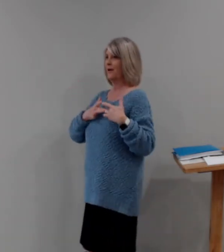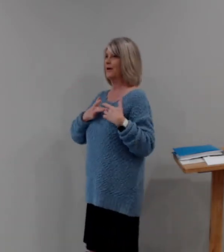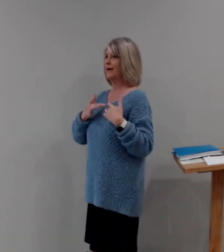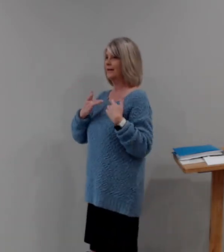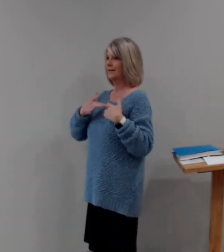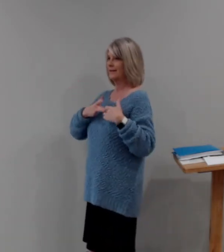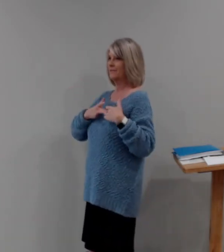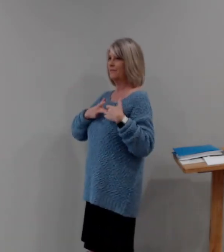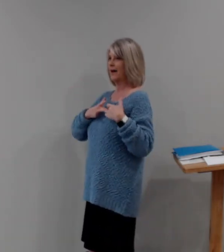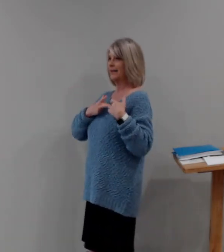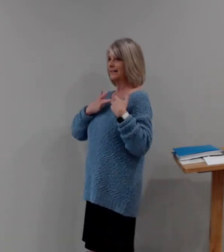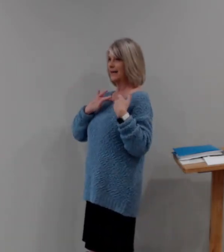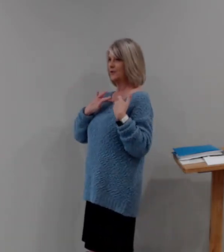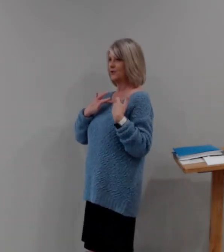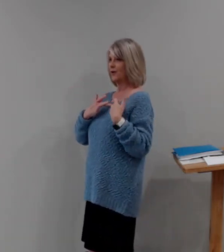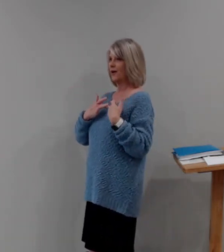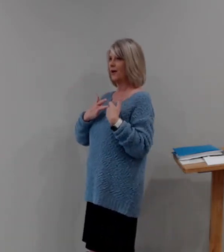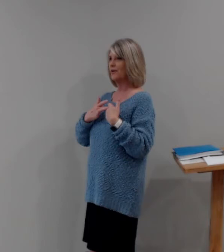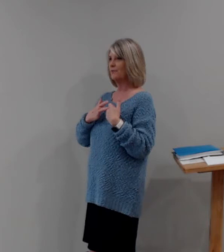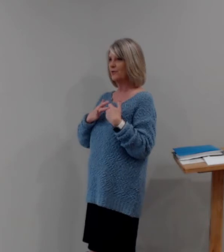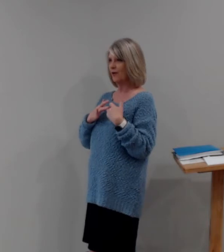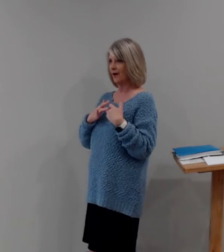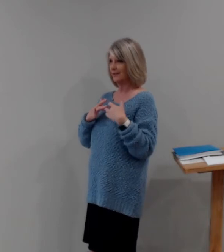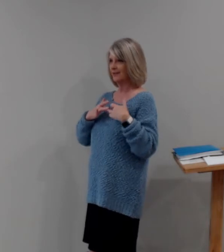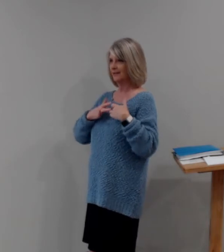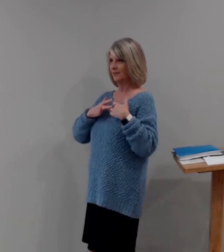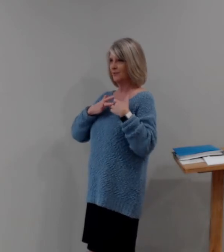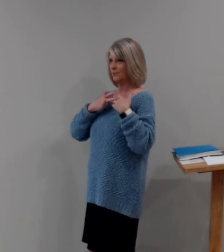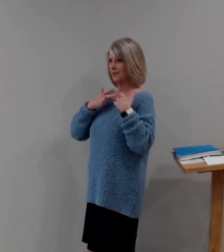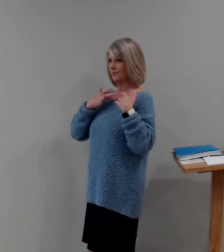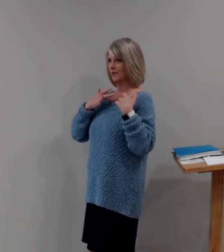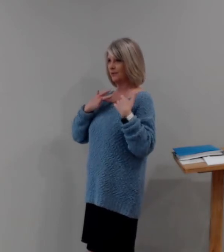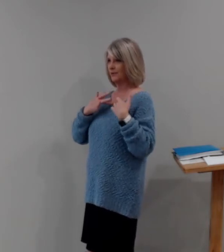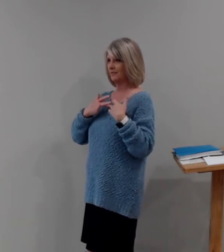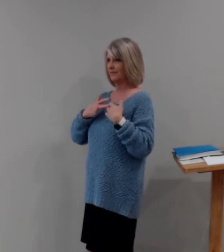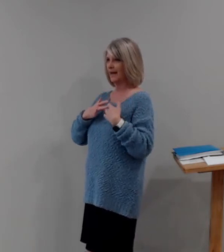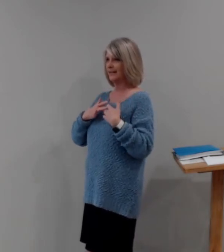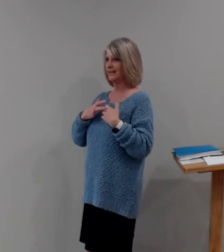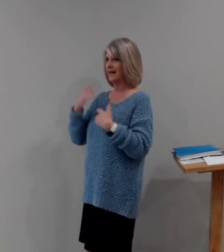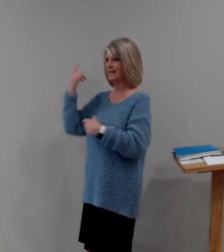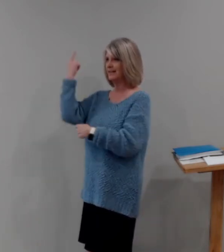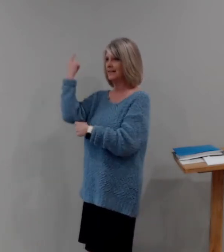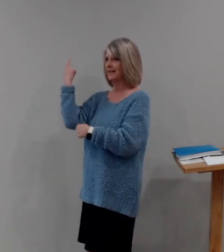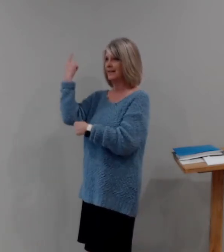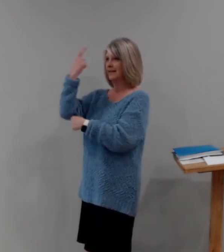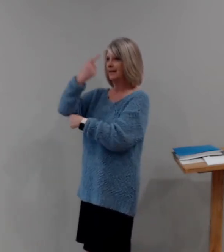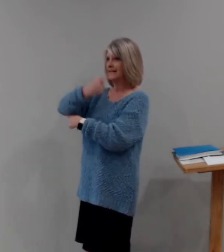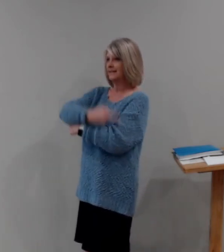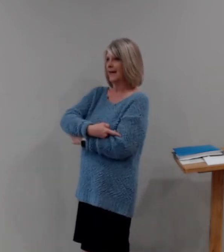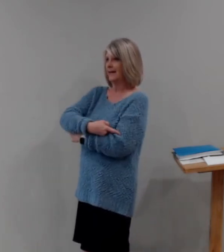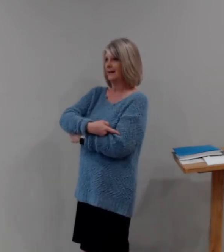Okay, Valentine's, you draw a heart over your heart with your middle fingers. Valentine's Day.